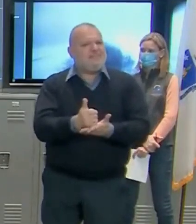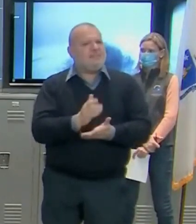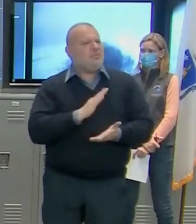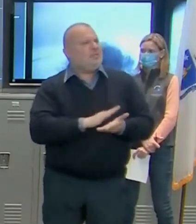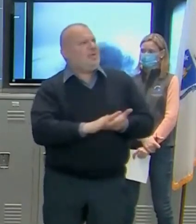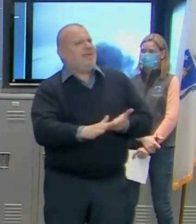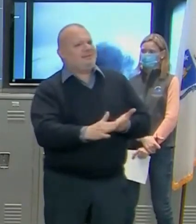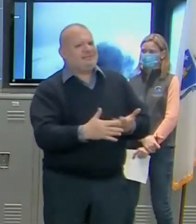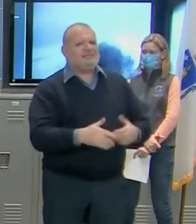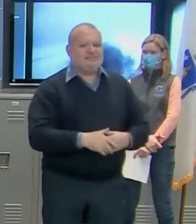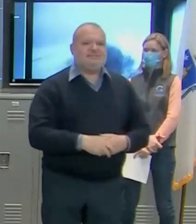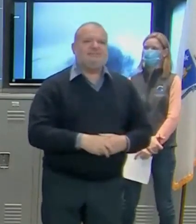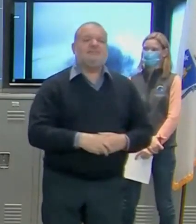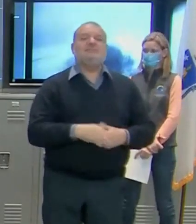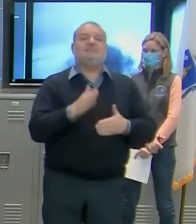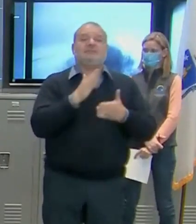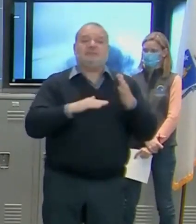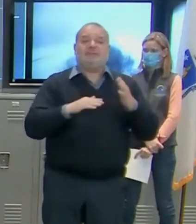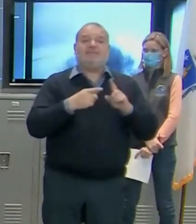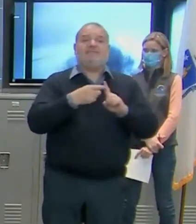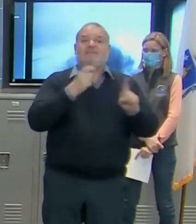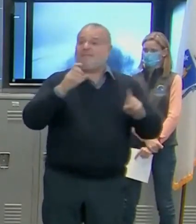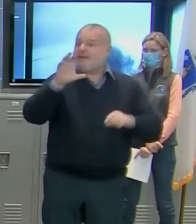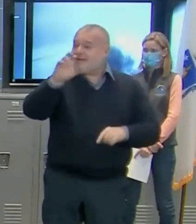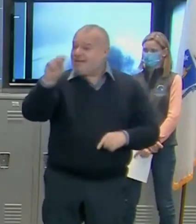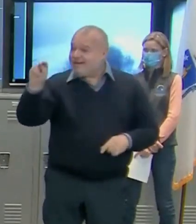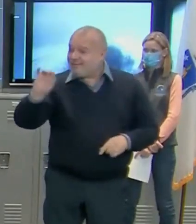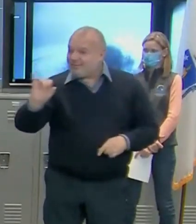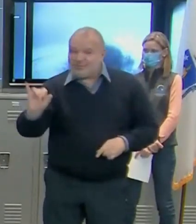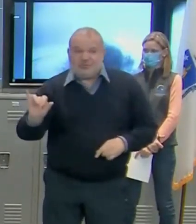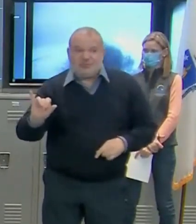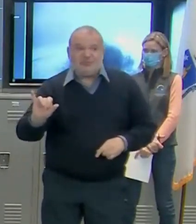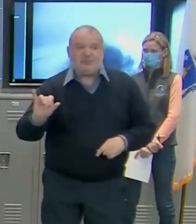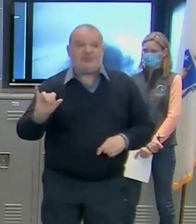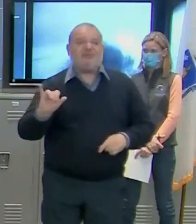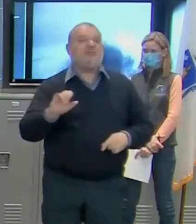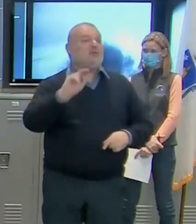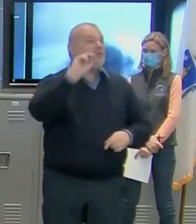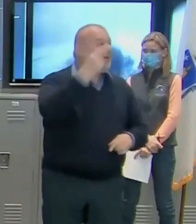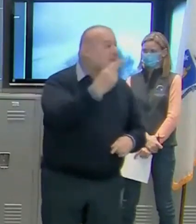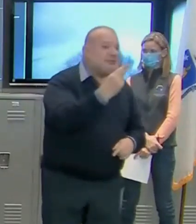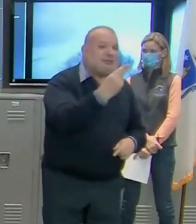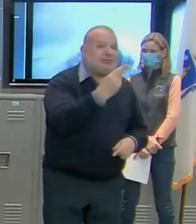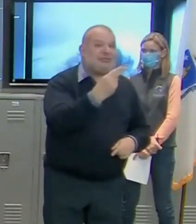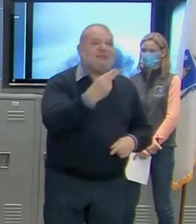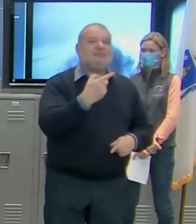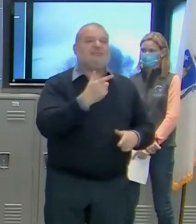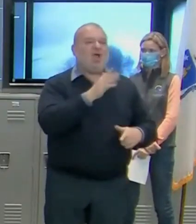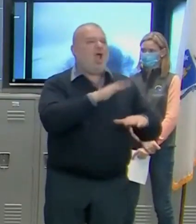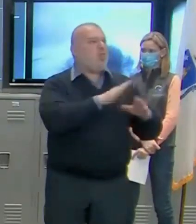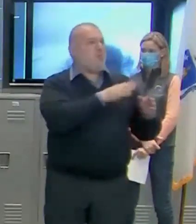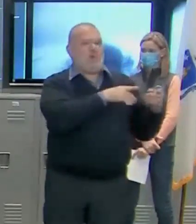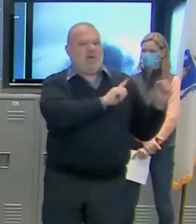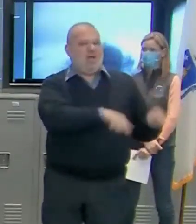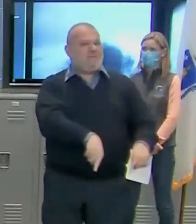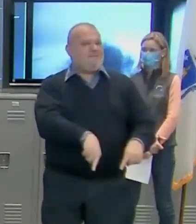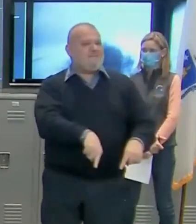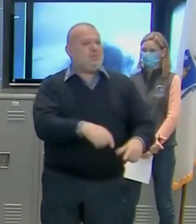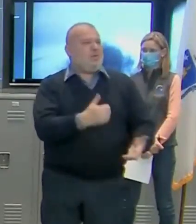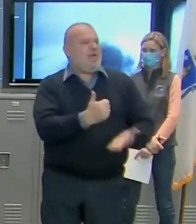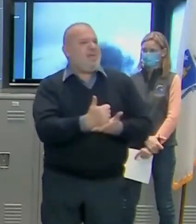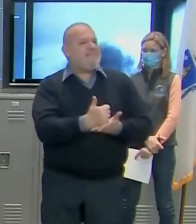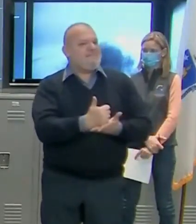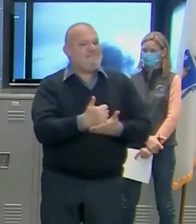out of Connecticut and New Hampshire that have come as well. They're on their way to southeastern Massachusetts. And I want to let all our customers know